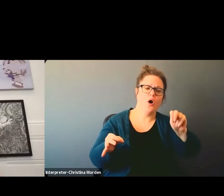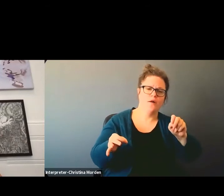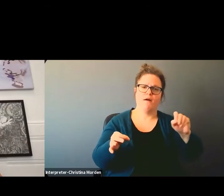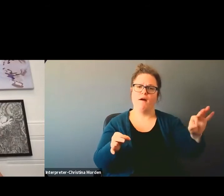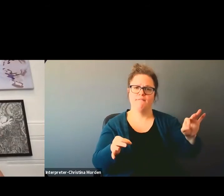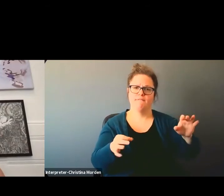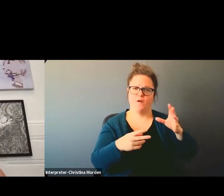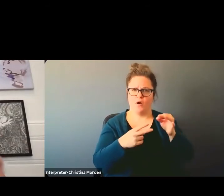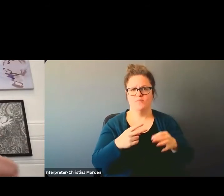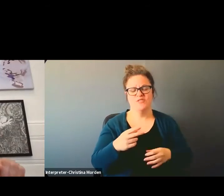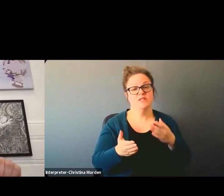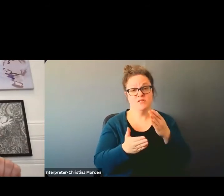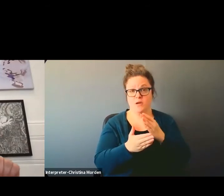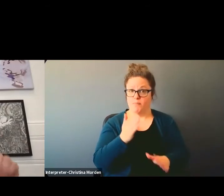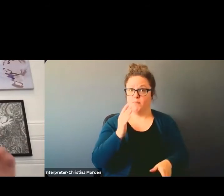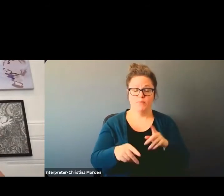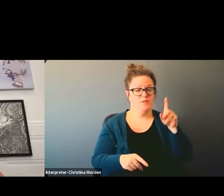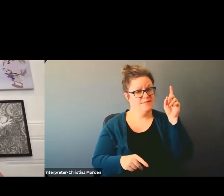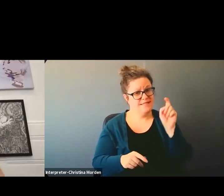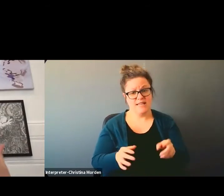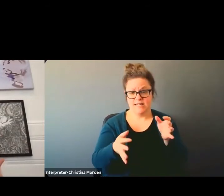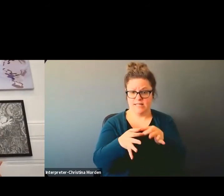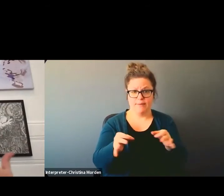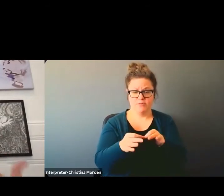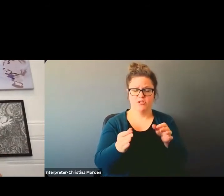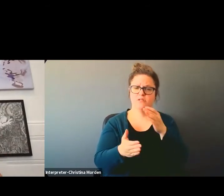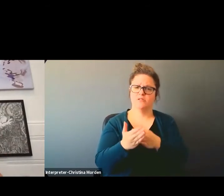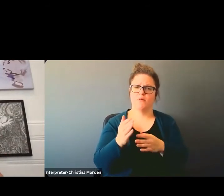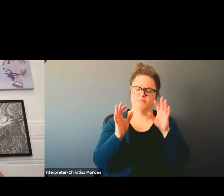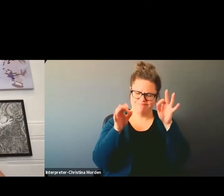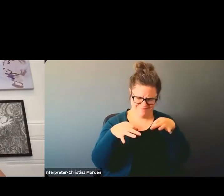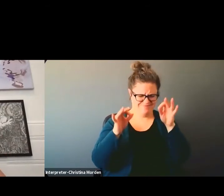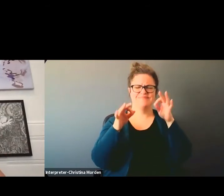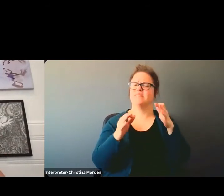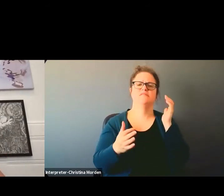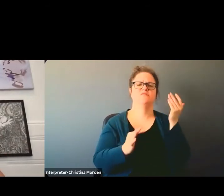important. Some people need to have the captions and some find it really distracting.